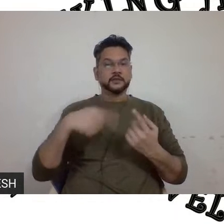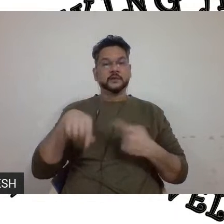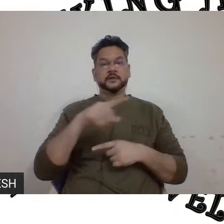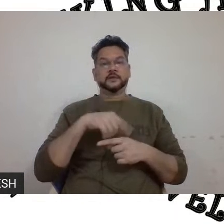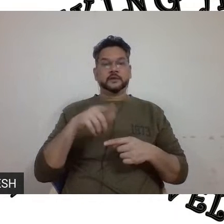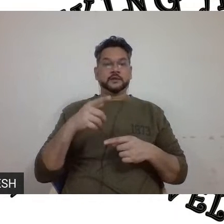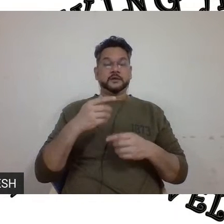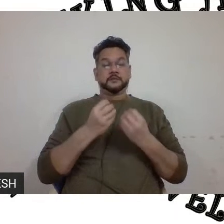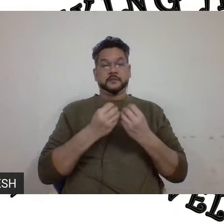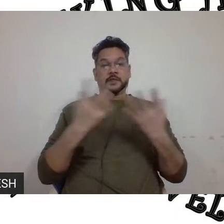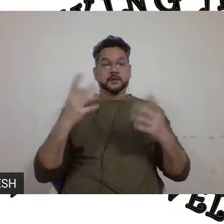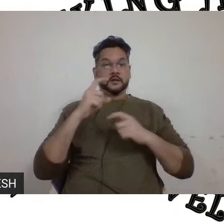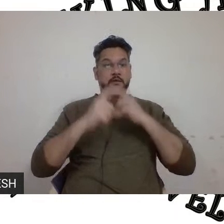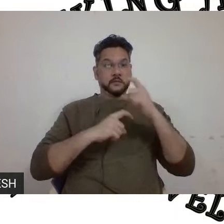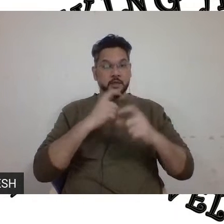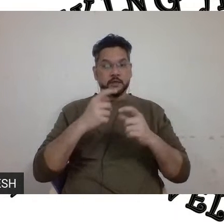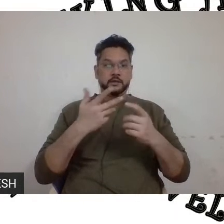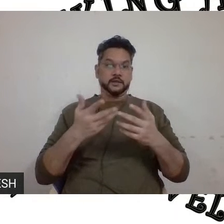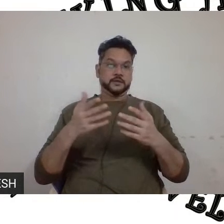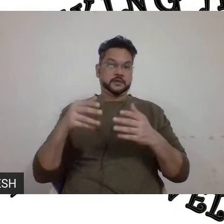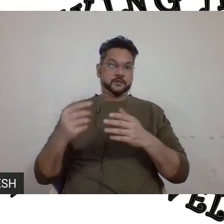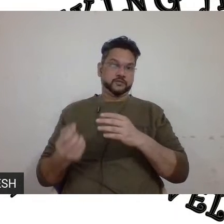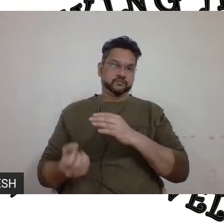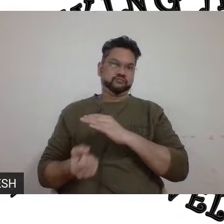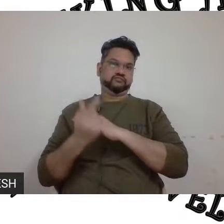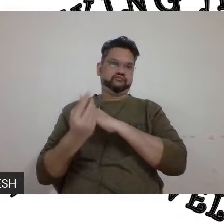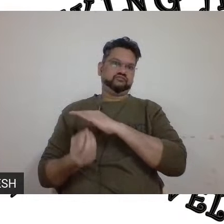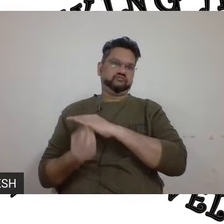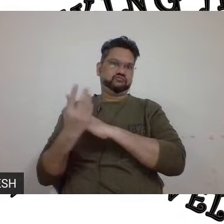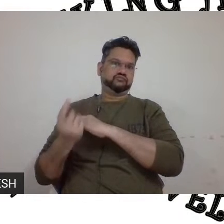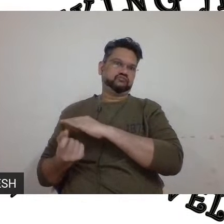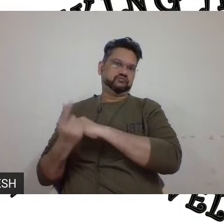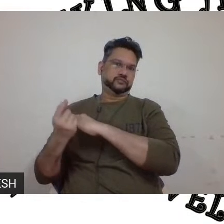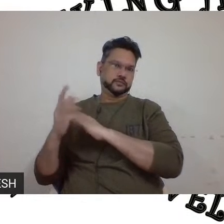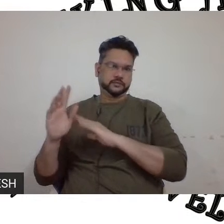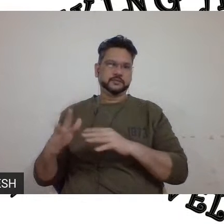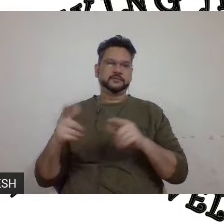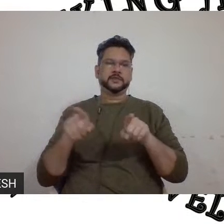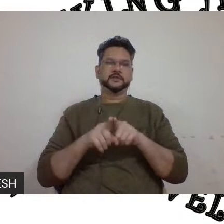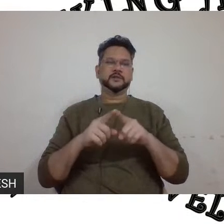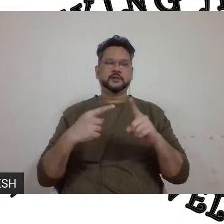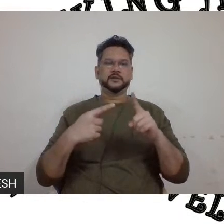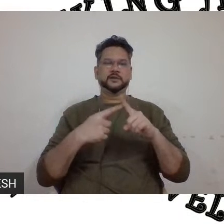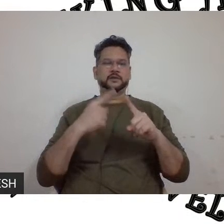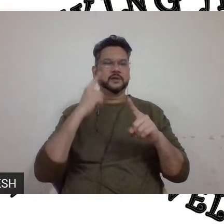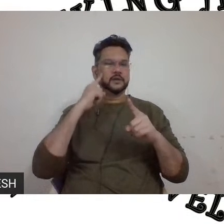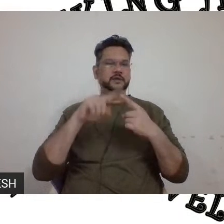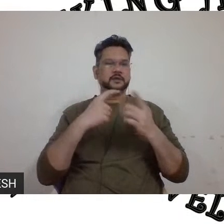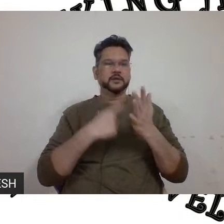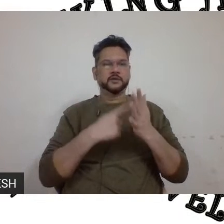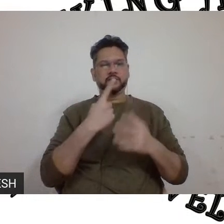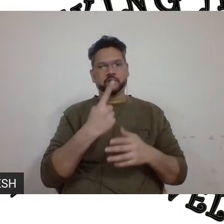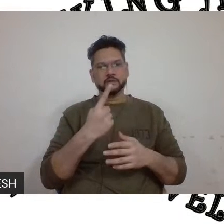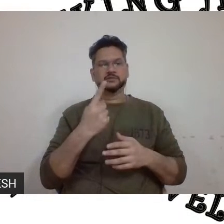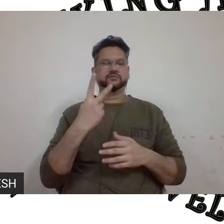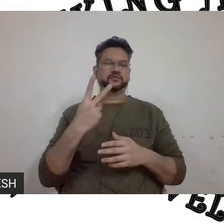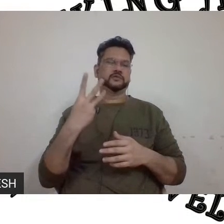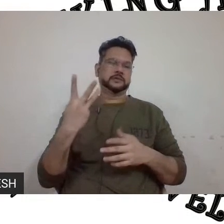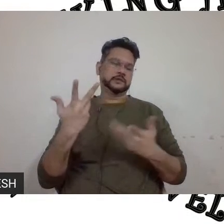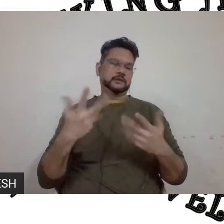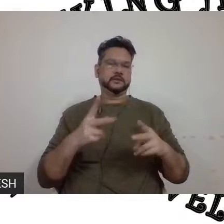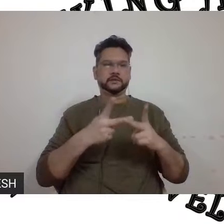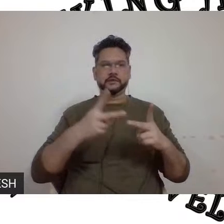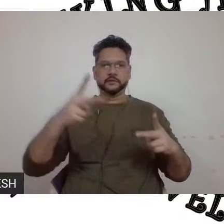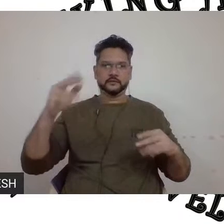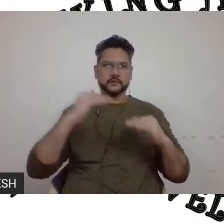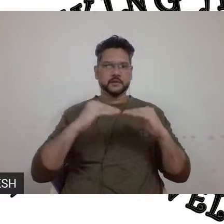numbers in the tier one, tier two, tier three cities across India. The only change which has happened is, the sectors keep